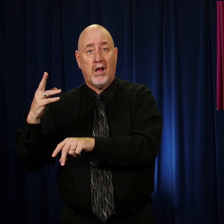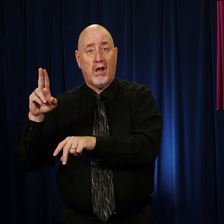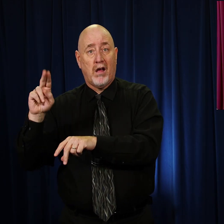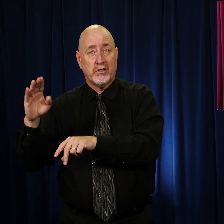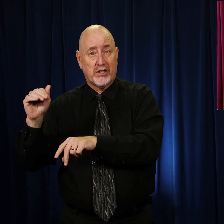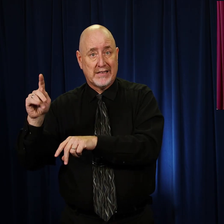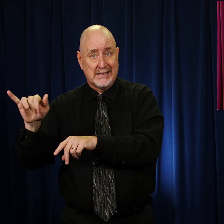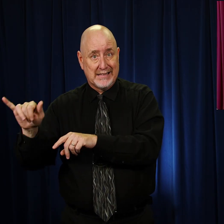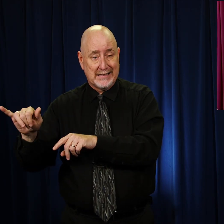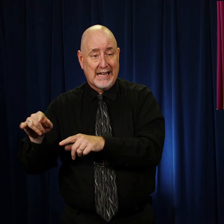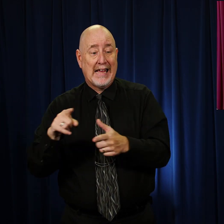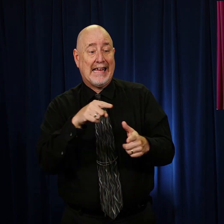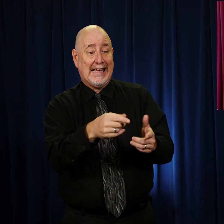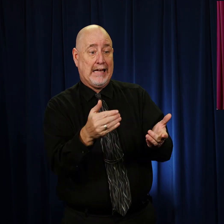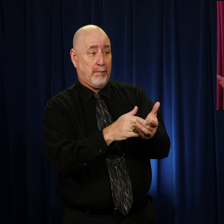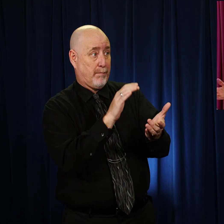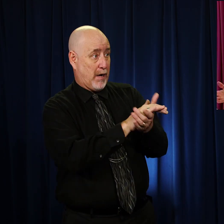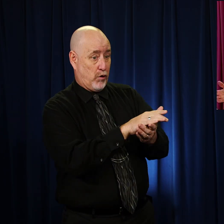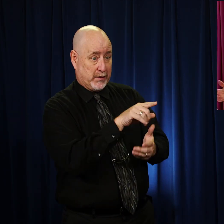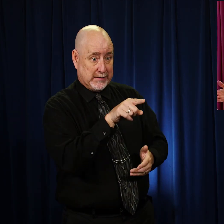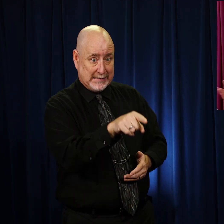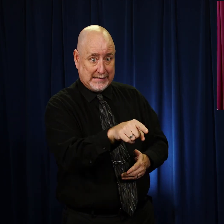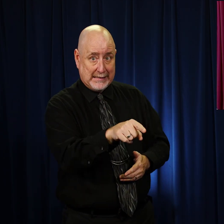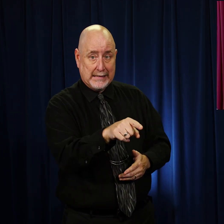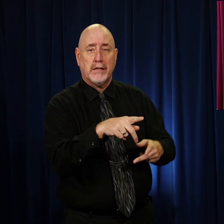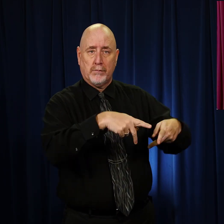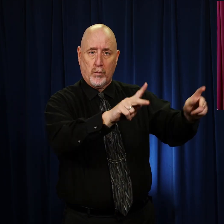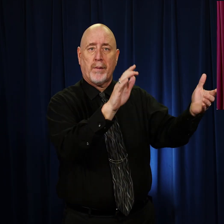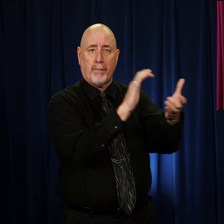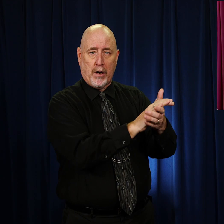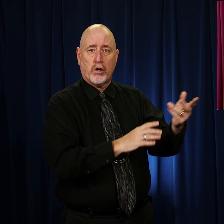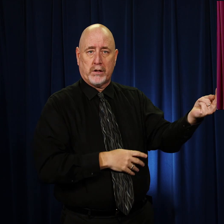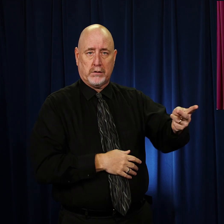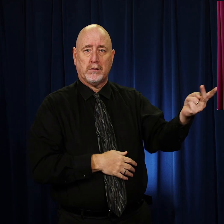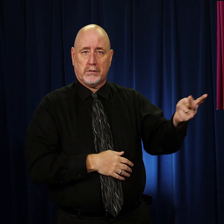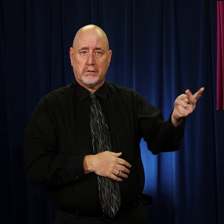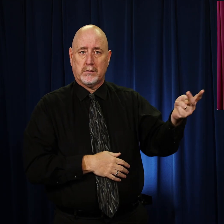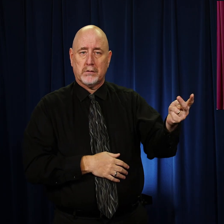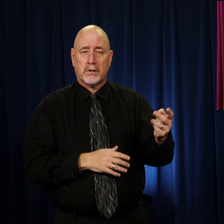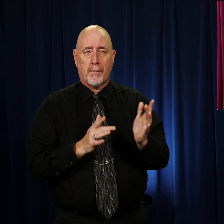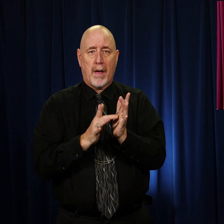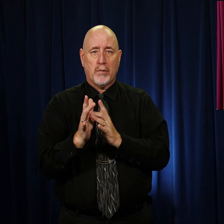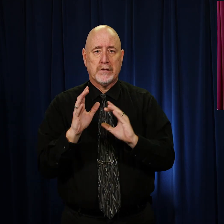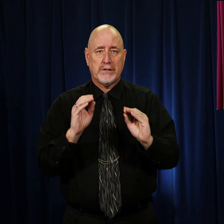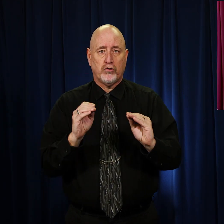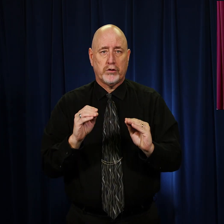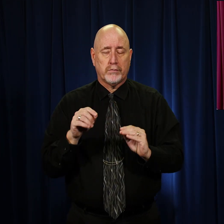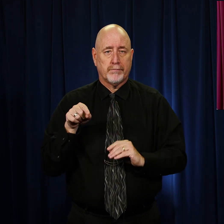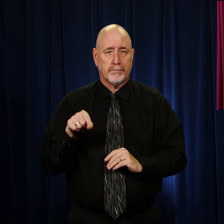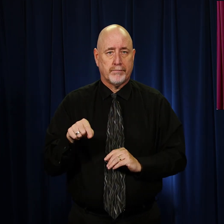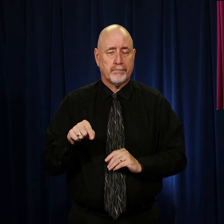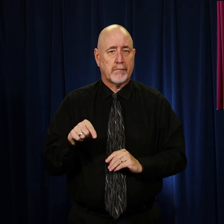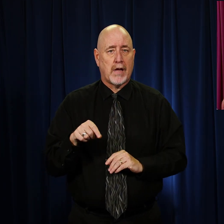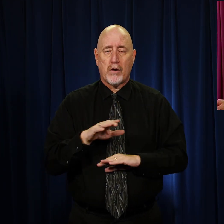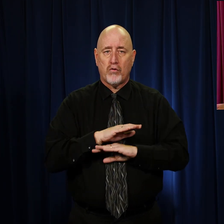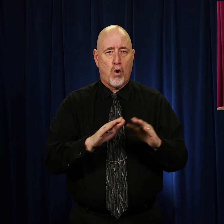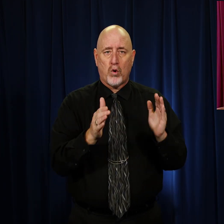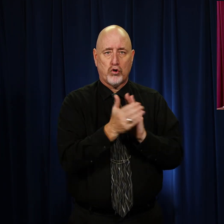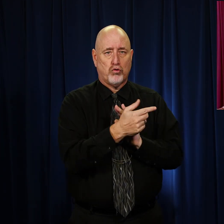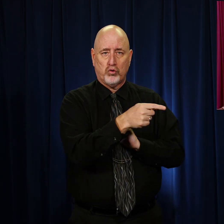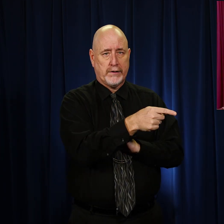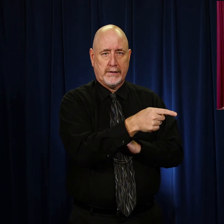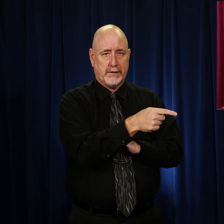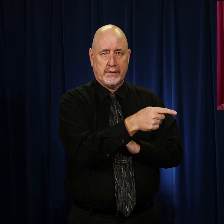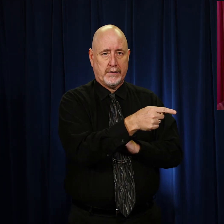fornication, and then he marries another, that's a legitimate reason according to the biblical teaching here, and no adultery is